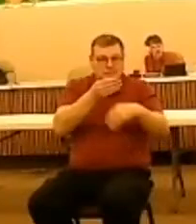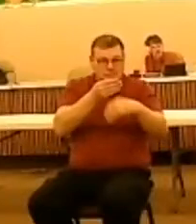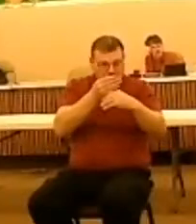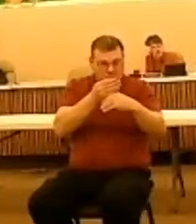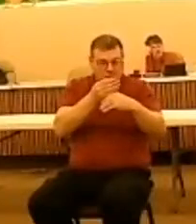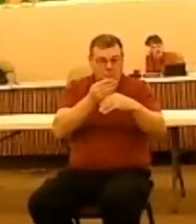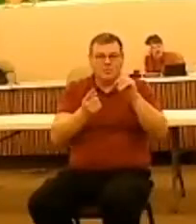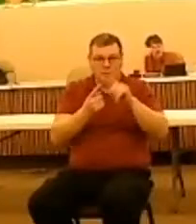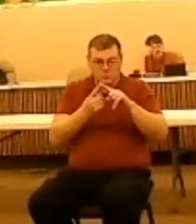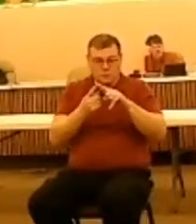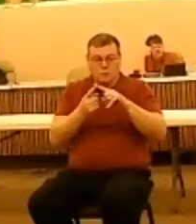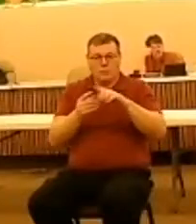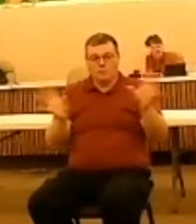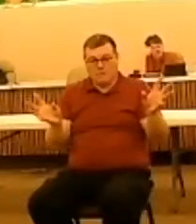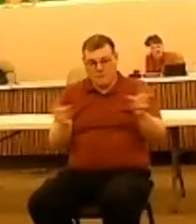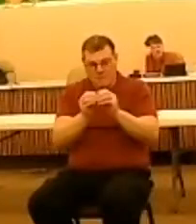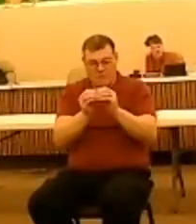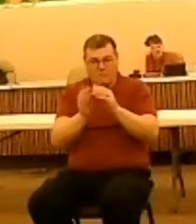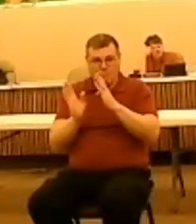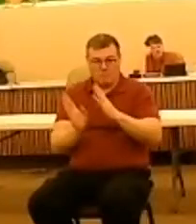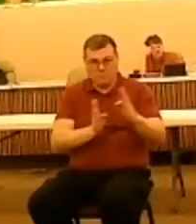the comp plan and to the